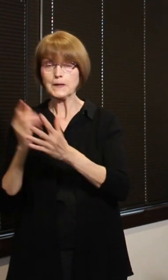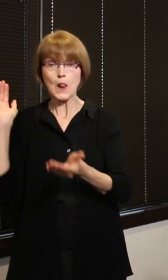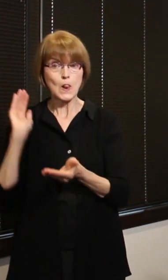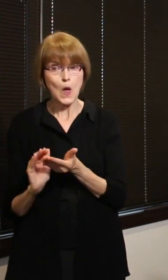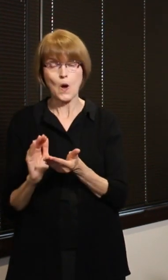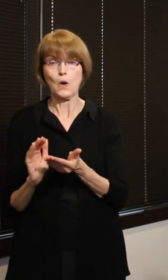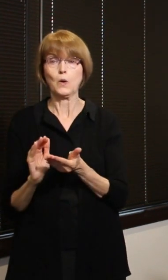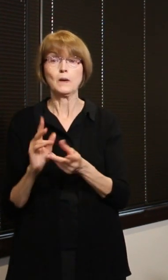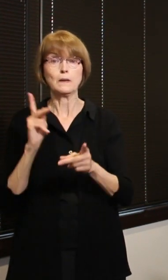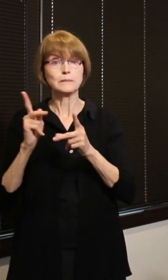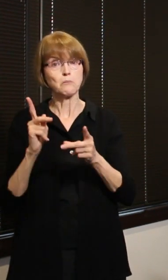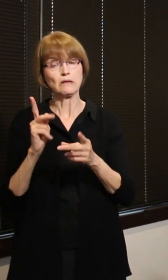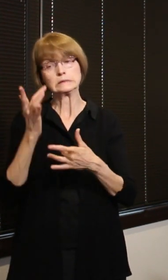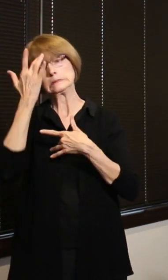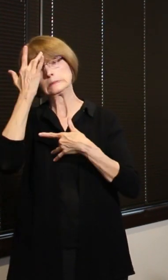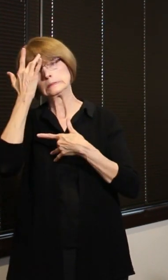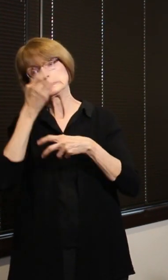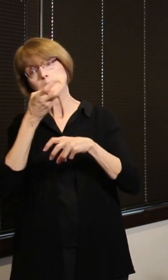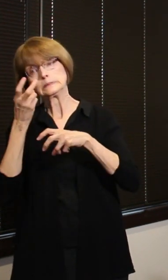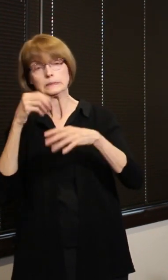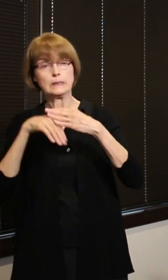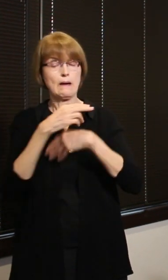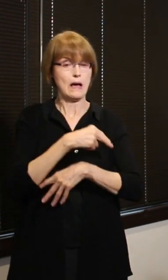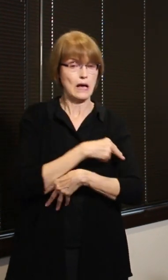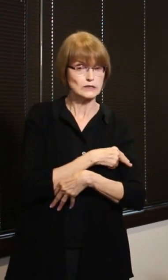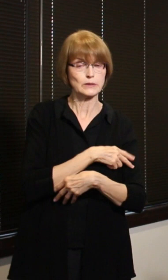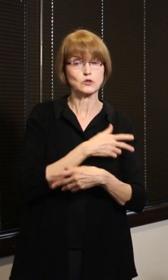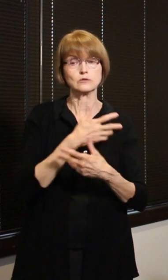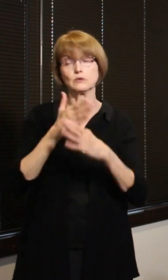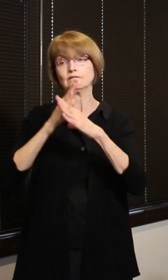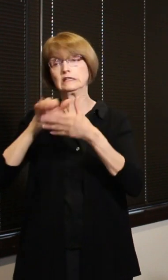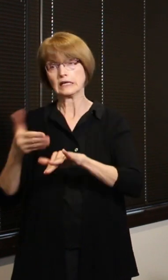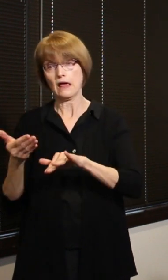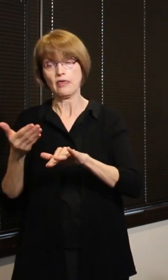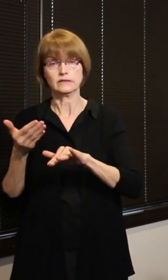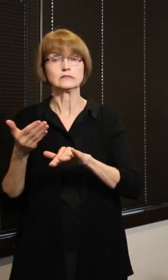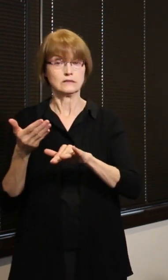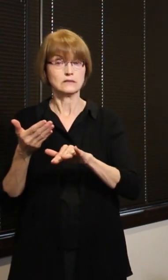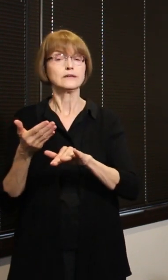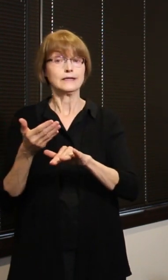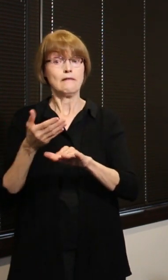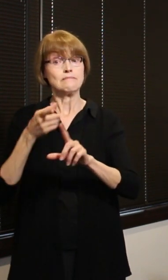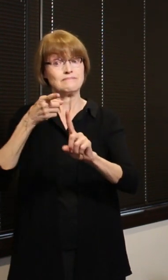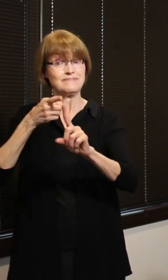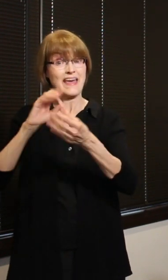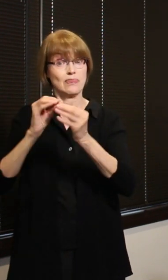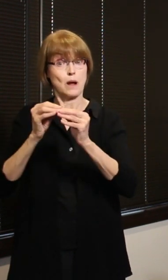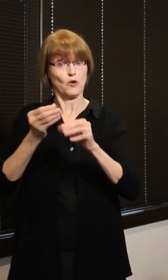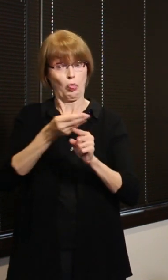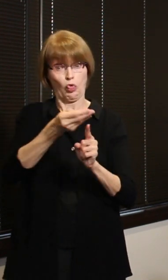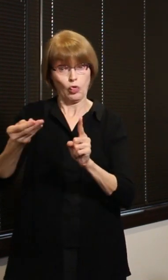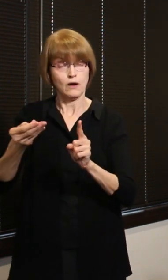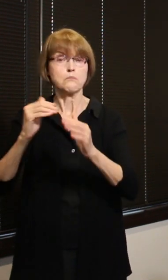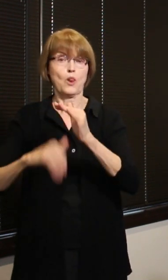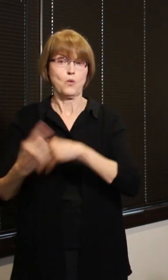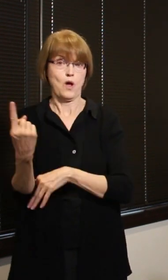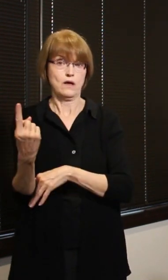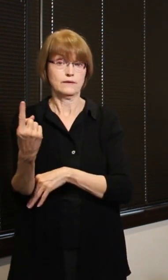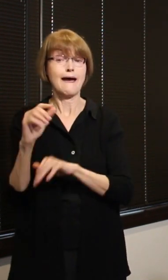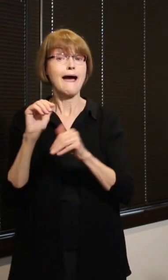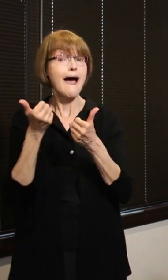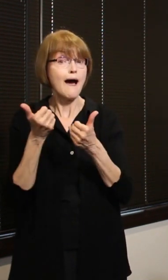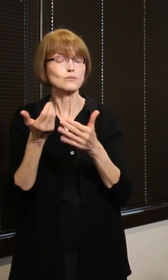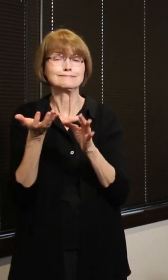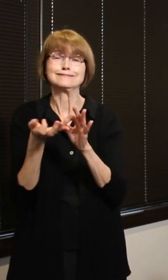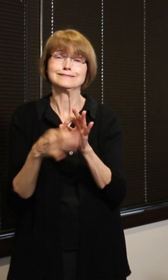low, and unfortunately to keep mortality low, we need to get that number below 1. And we can do that by doing very